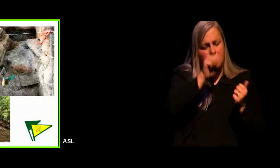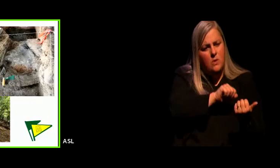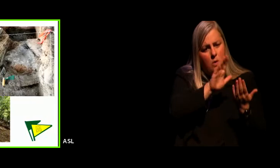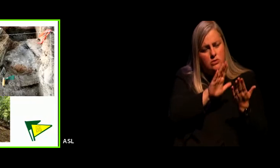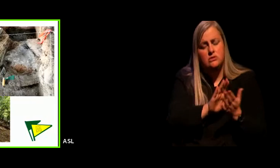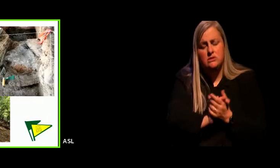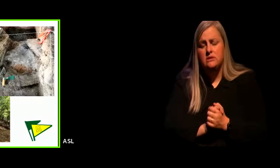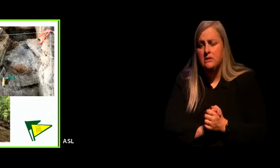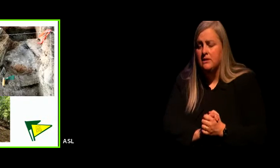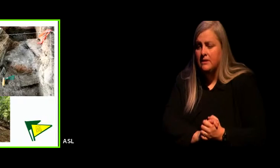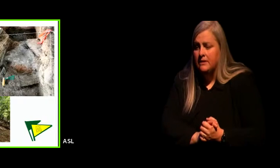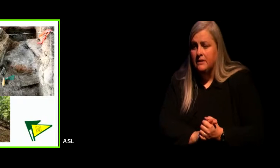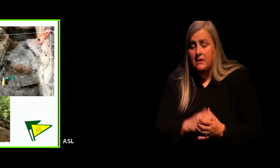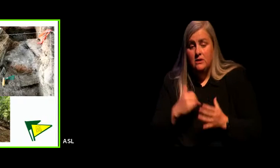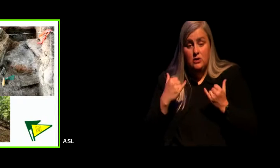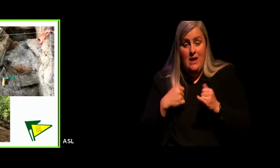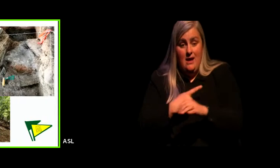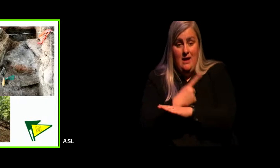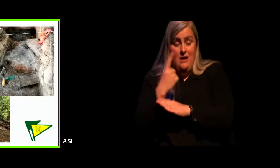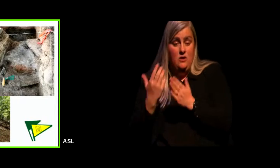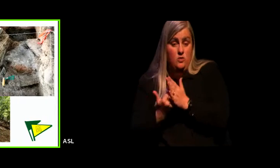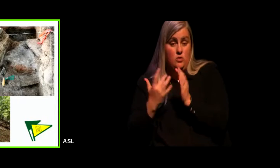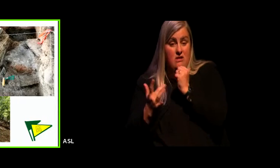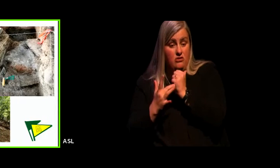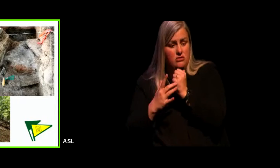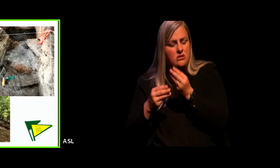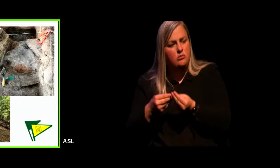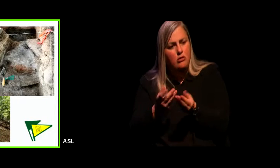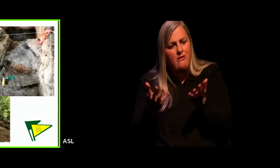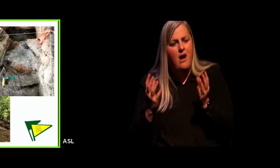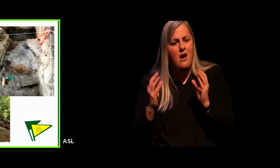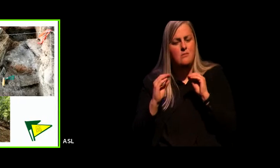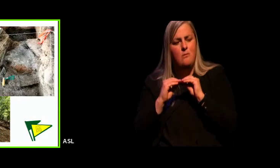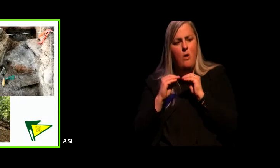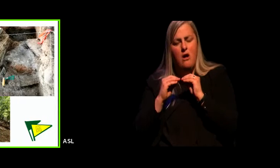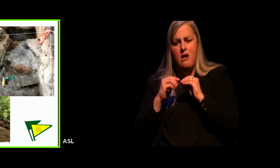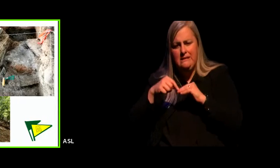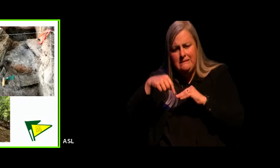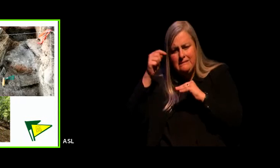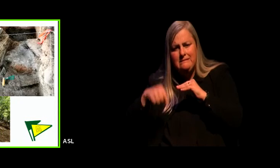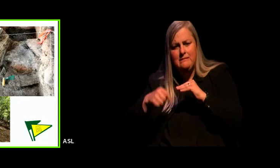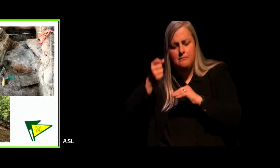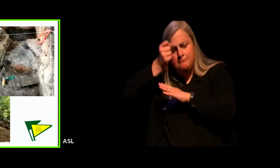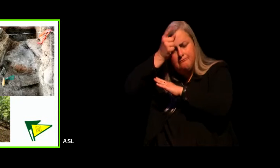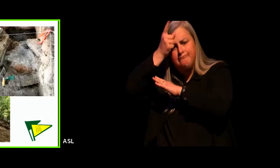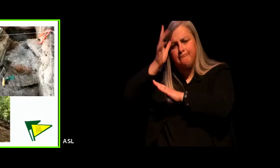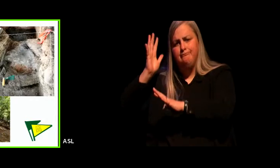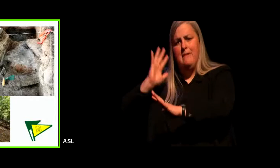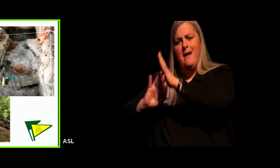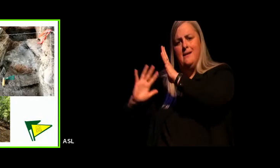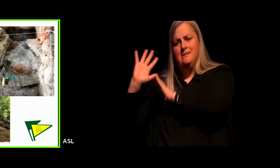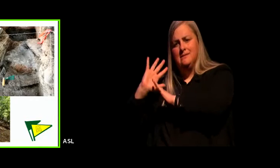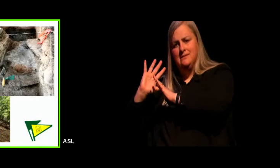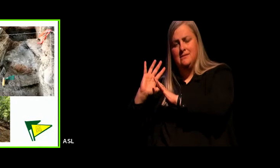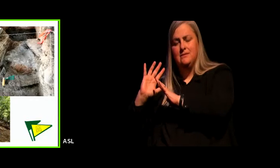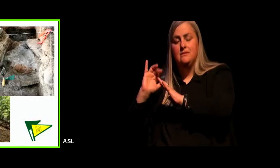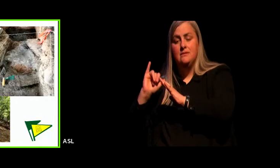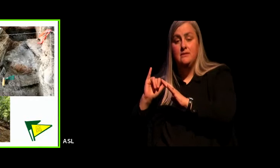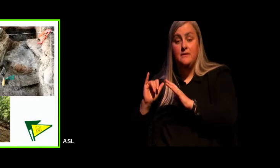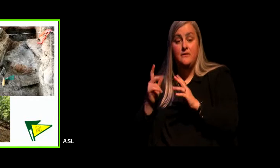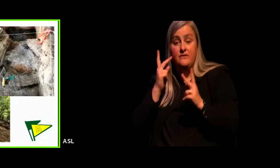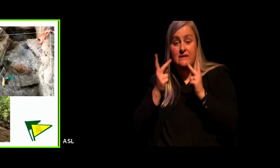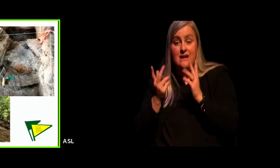approaches that in fact most ultimately provide more nuanced understandings of the past that also